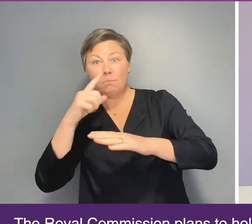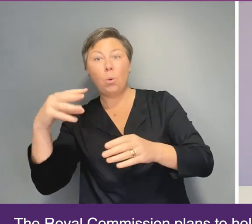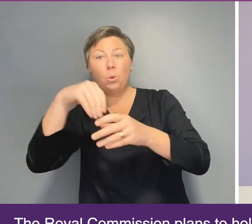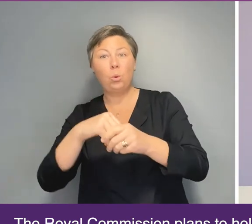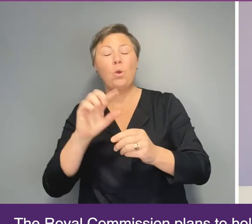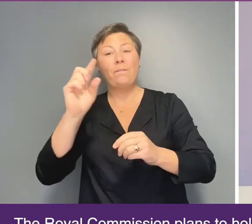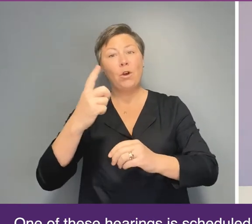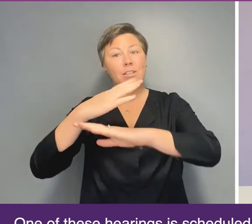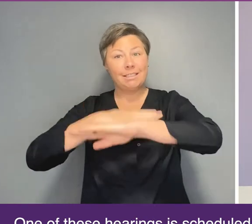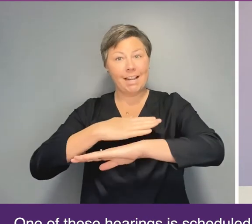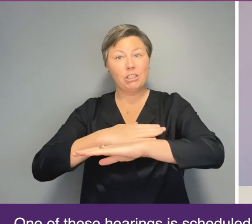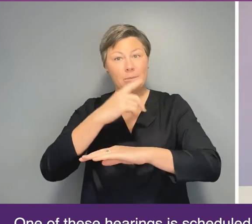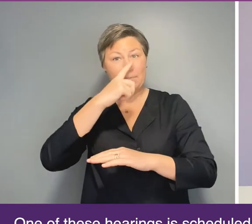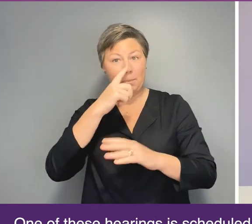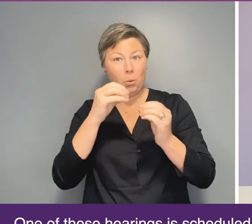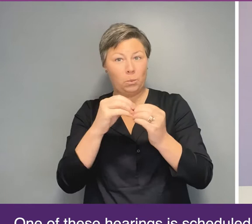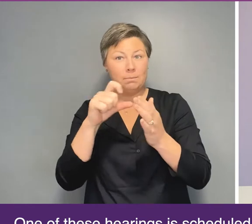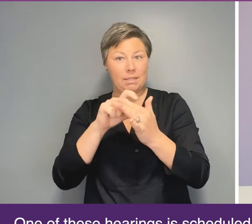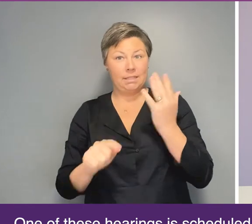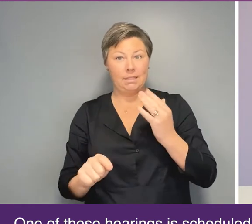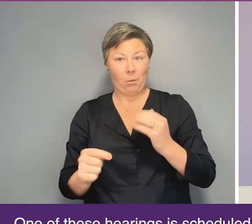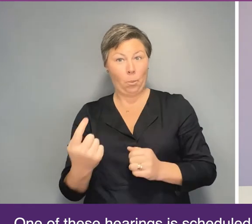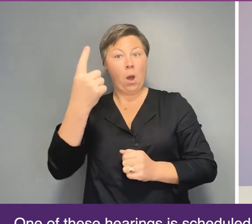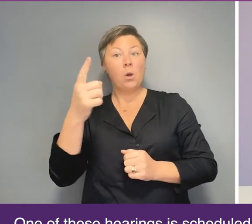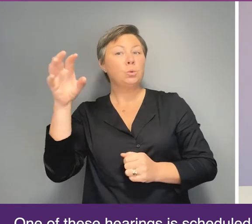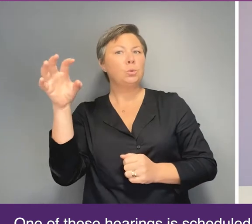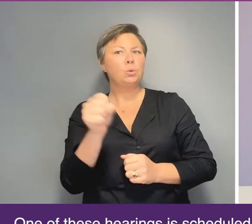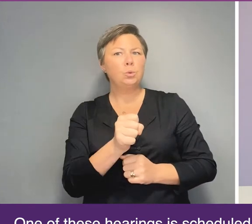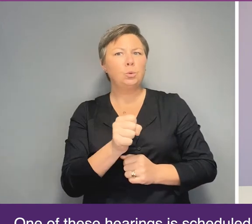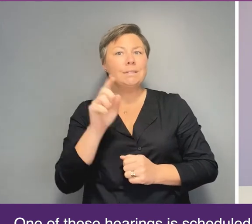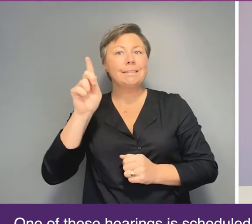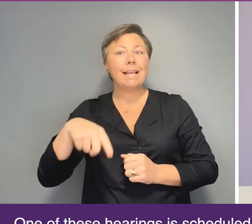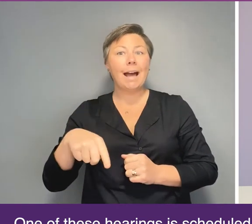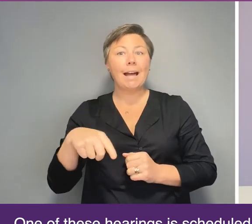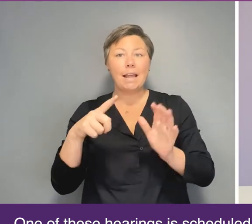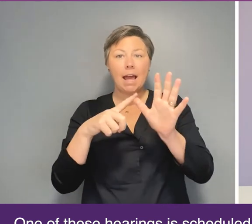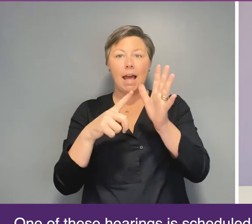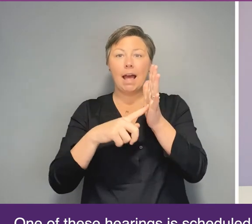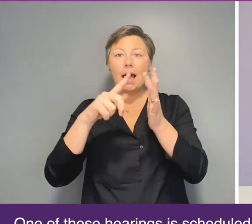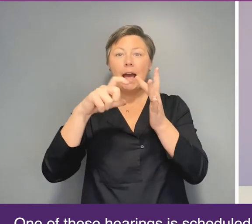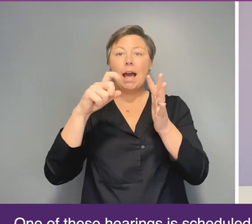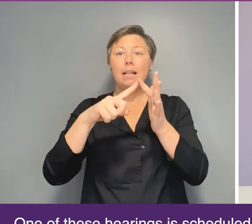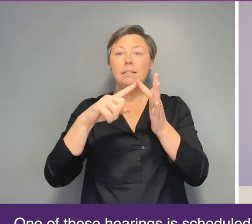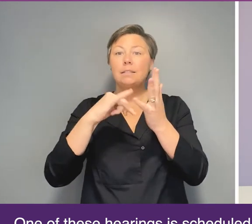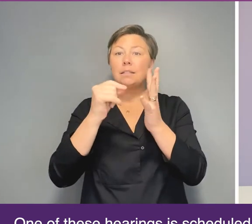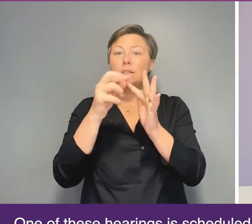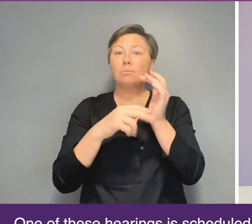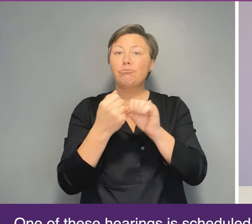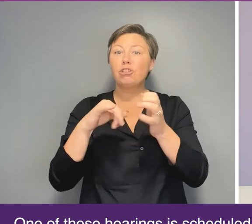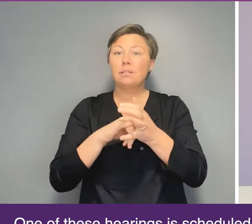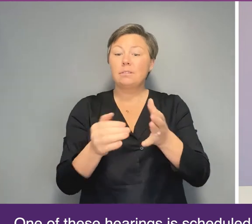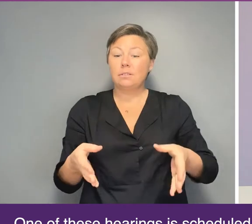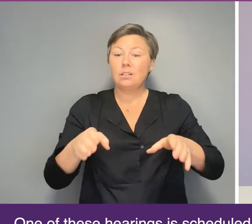disability. One of these hearings is scheduled to begin in Alice Springs on the 17th of September,